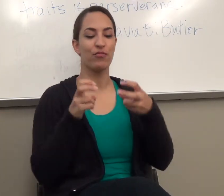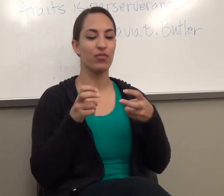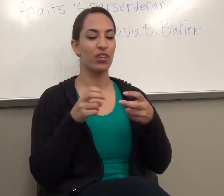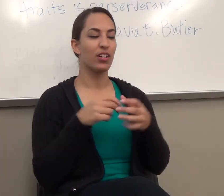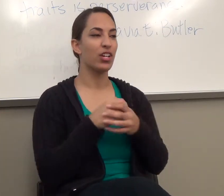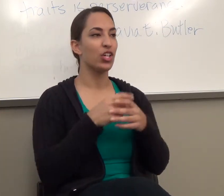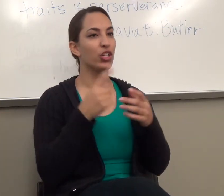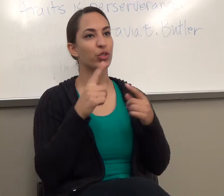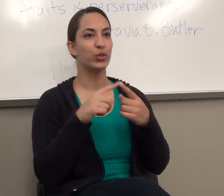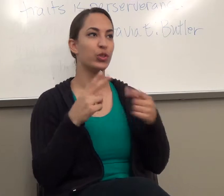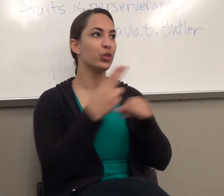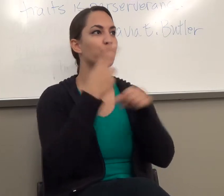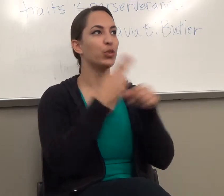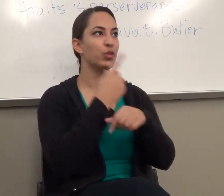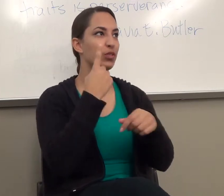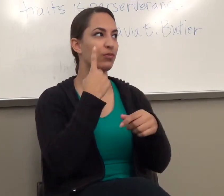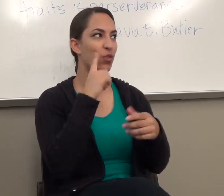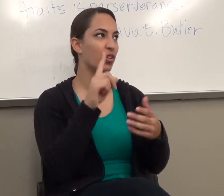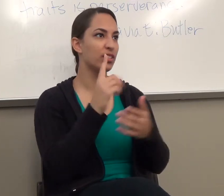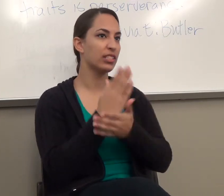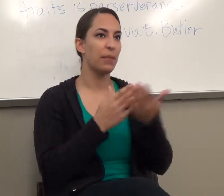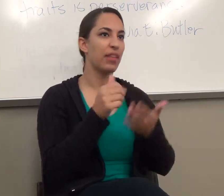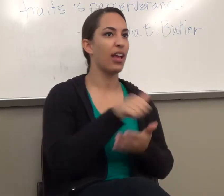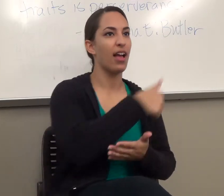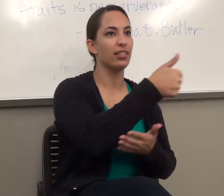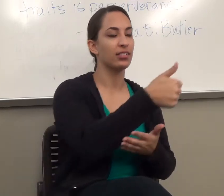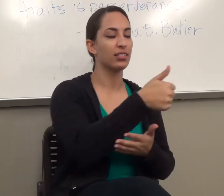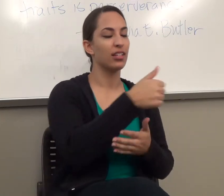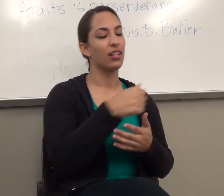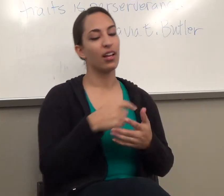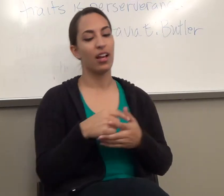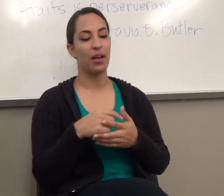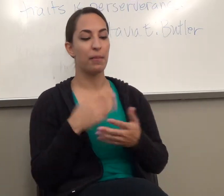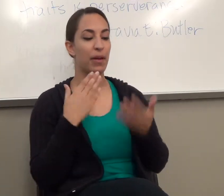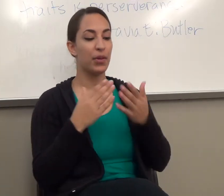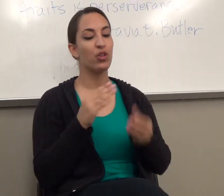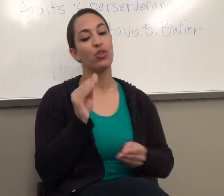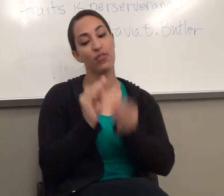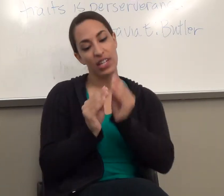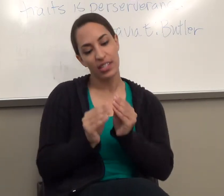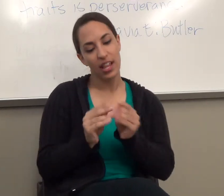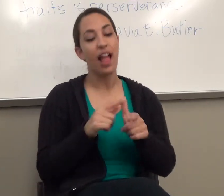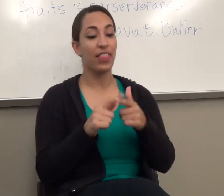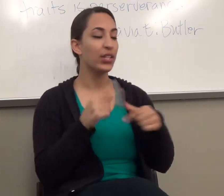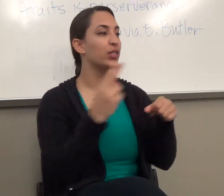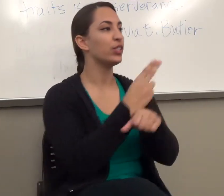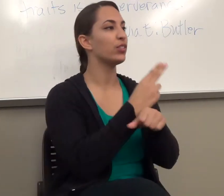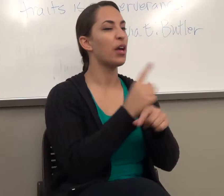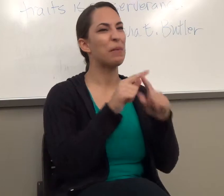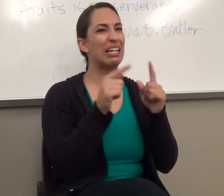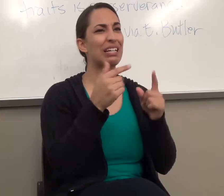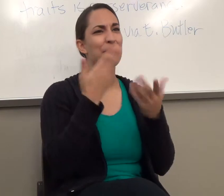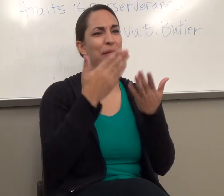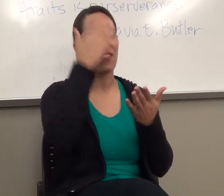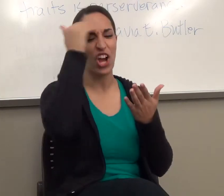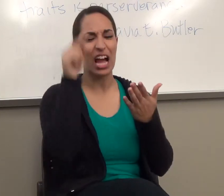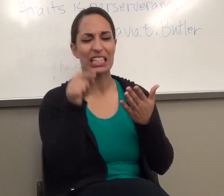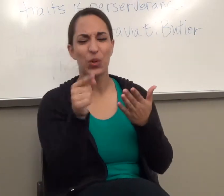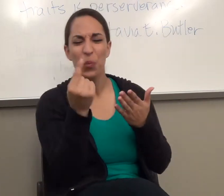for something else, and then you fix it and you forget to change something on the top? I do it all the time. Sure enough, I forgot